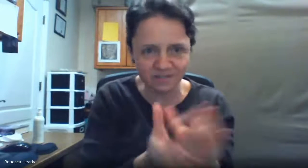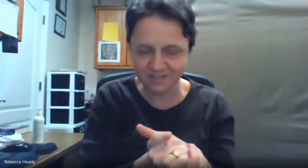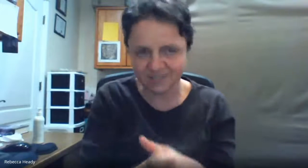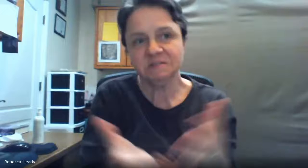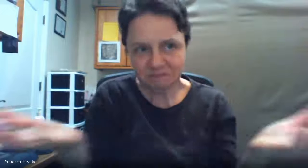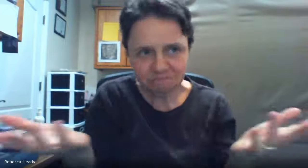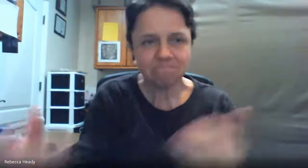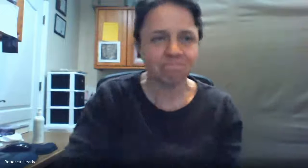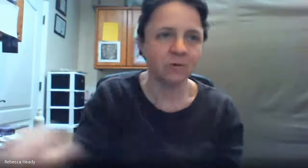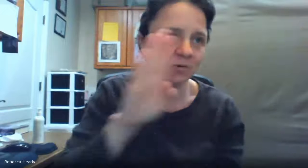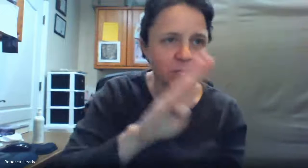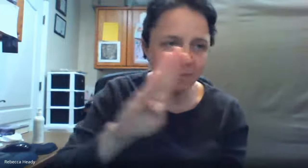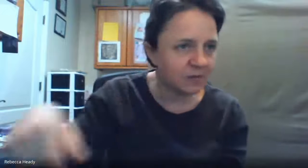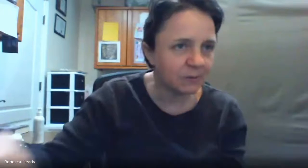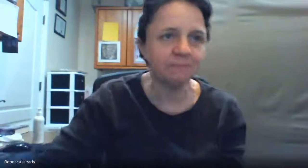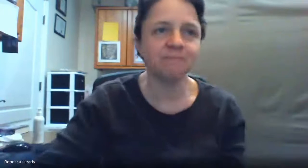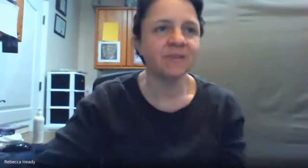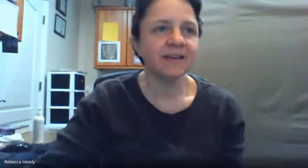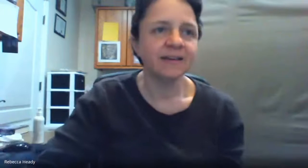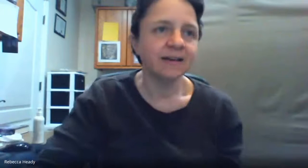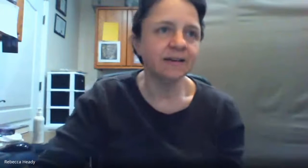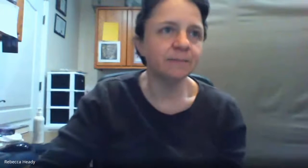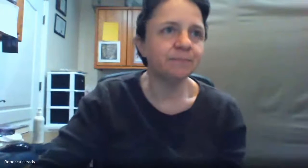hamburgers, going to a barbecue.